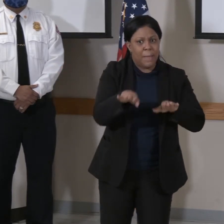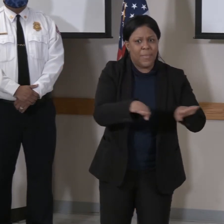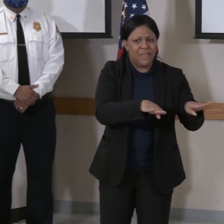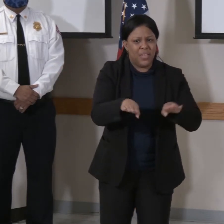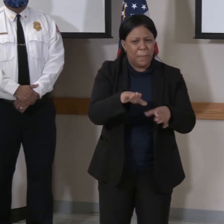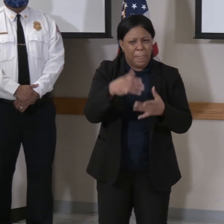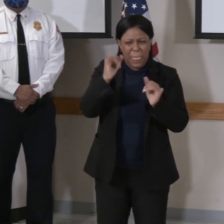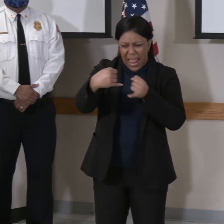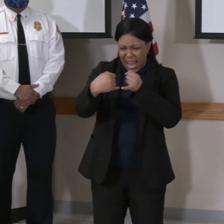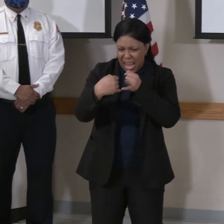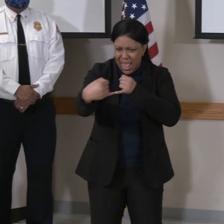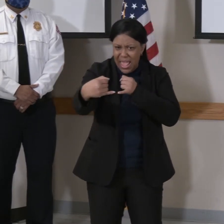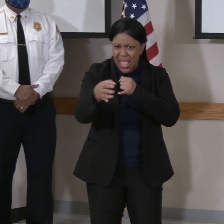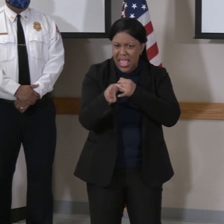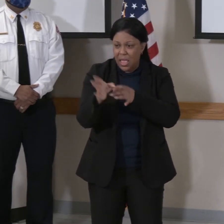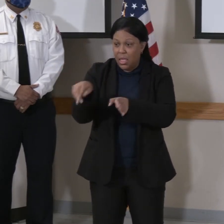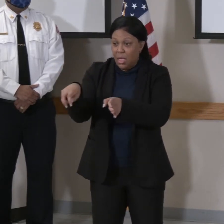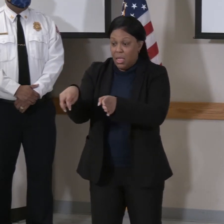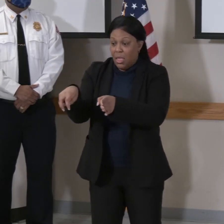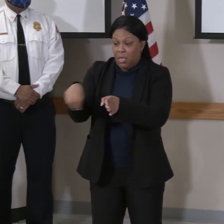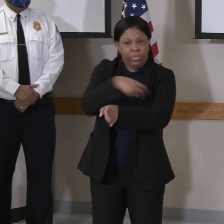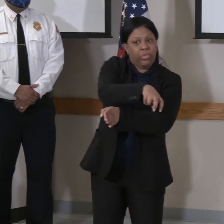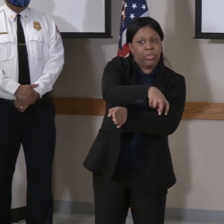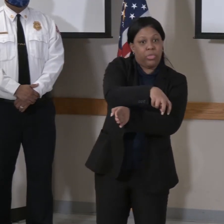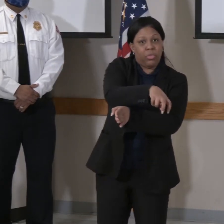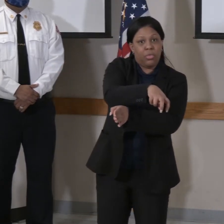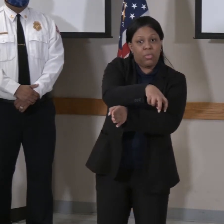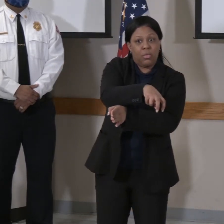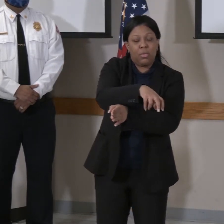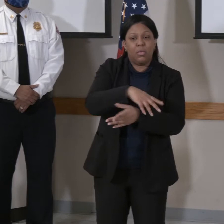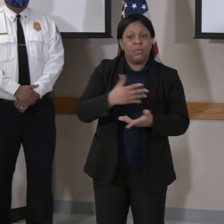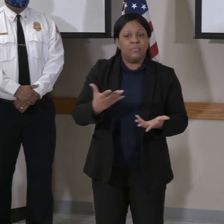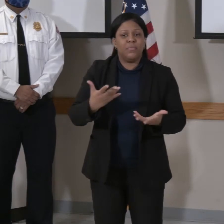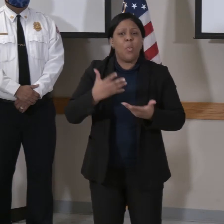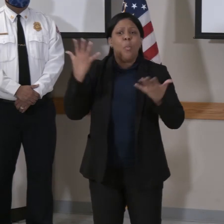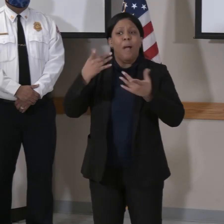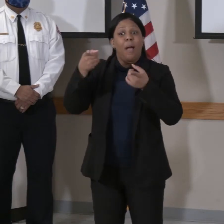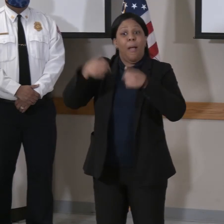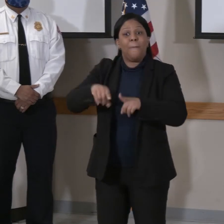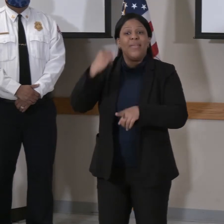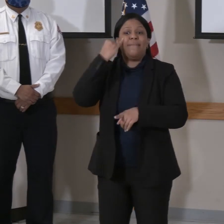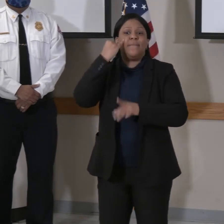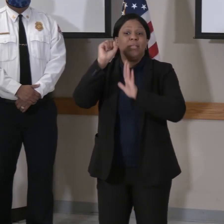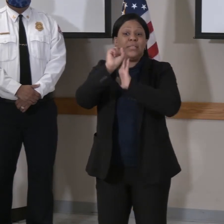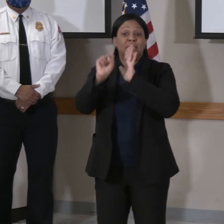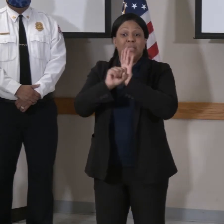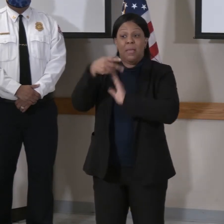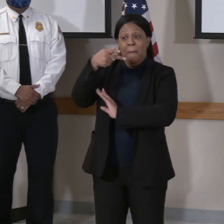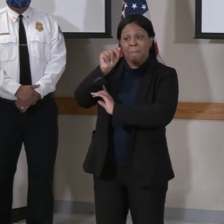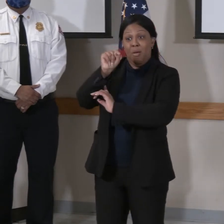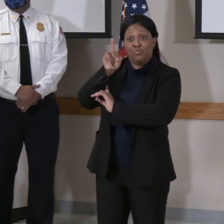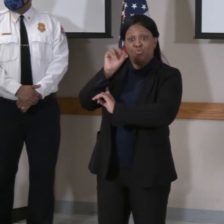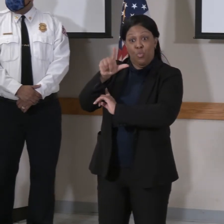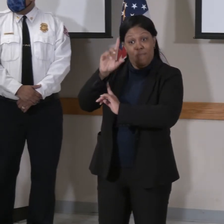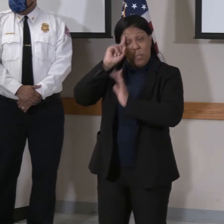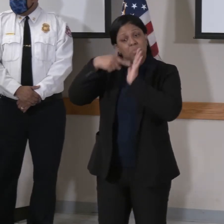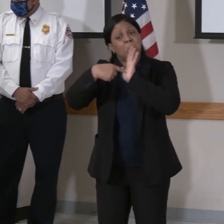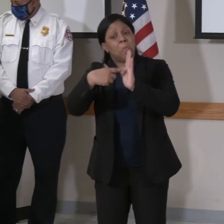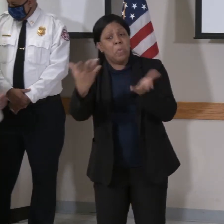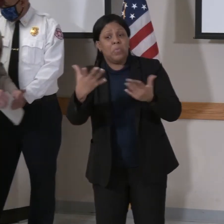wondering about, what's going to happen, maybe for State Patrol, what's going to happen when protesters go on to I-94, for example?